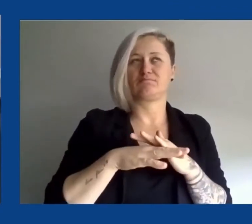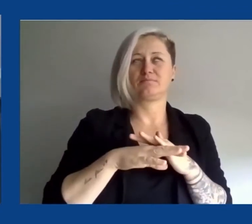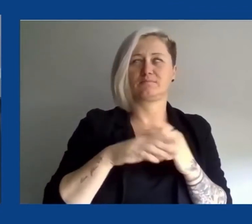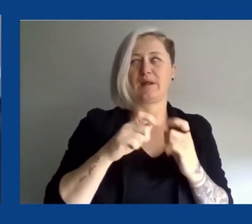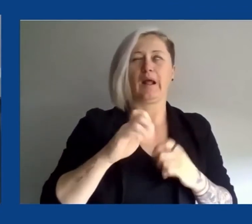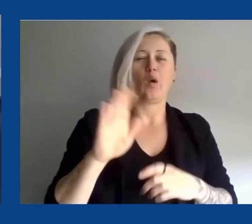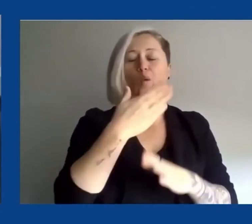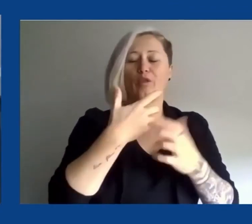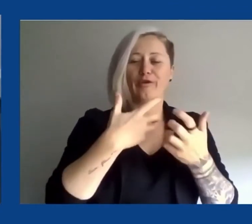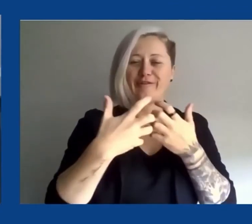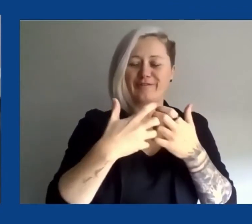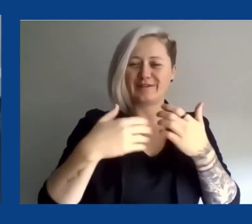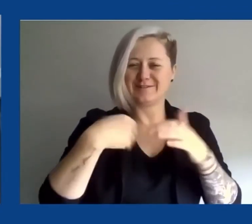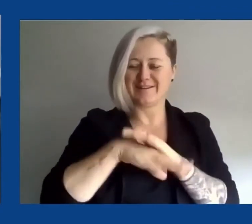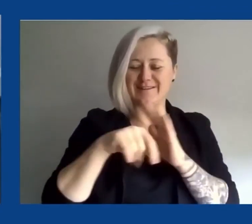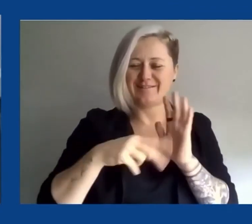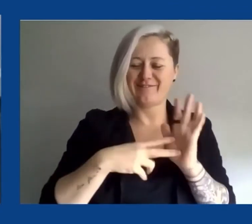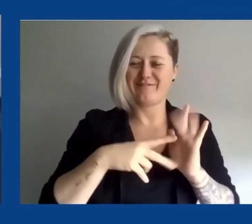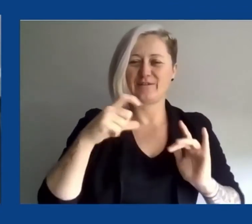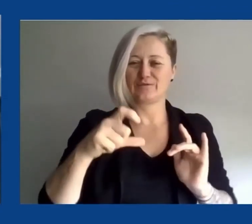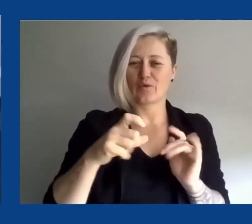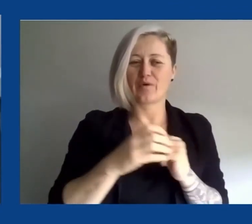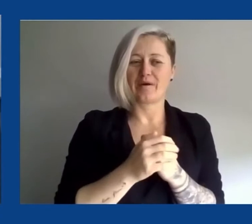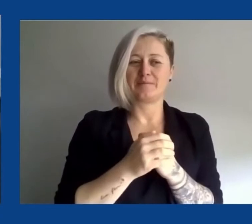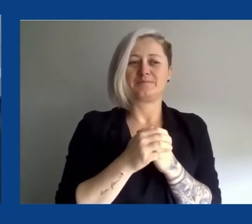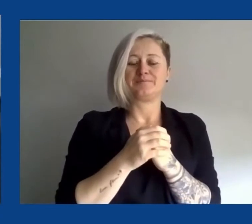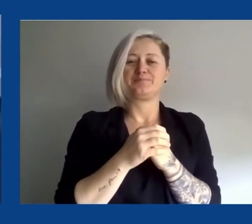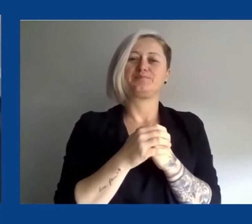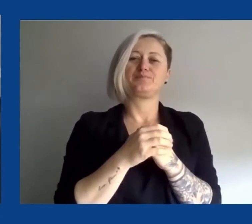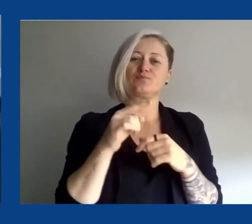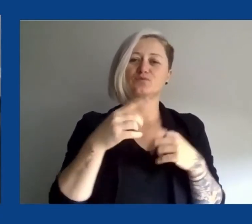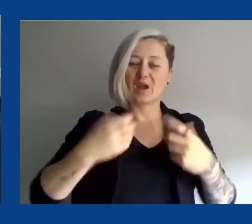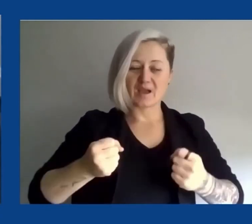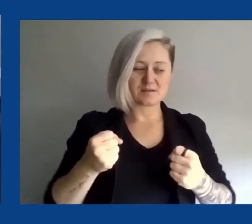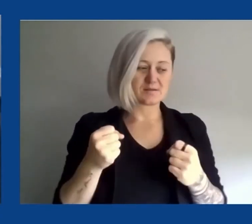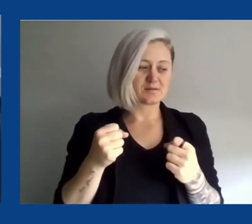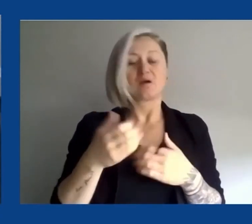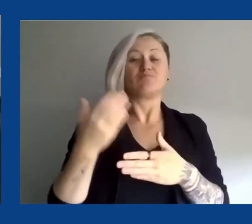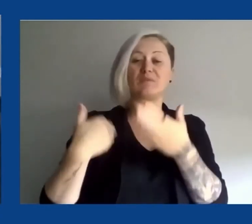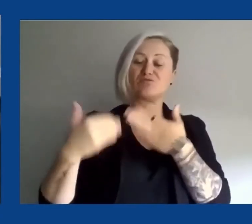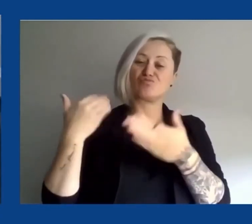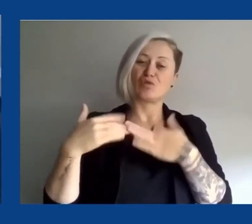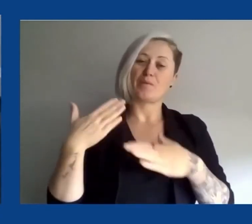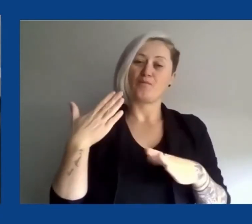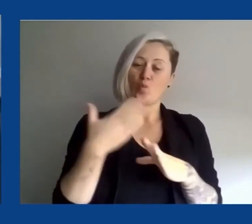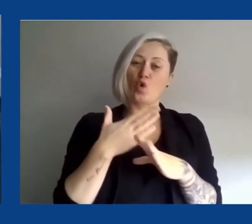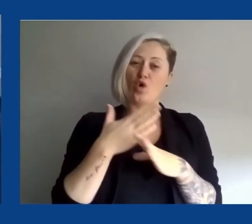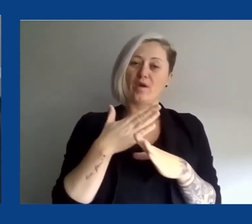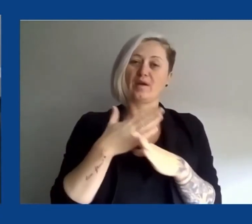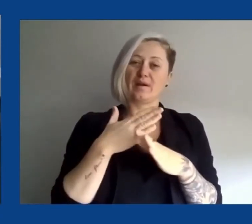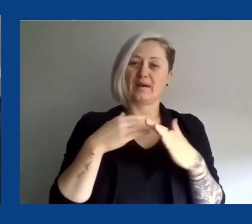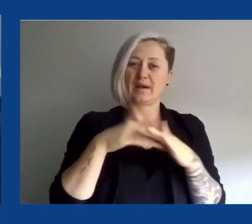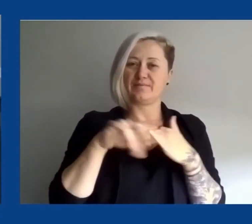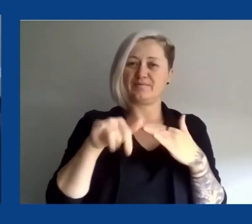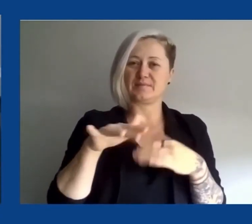state, and has a history of working in the sector that goes back